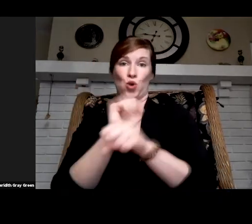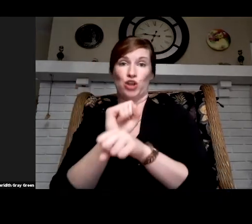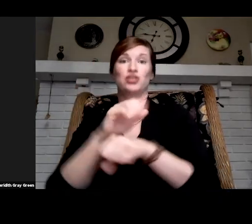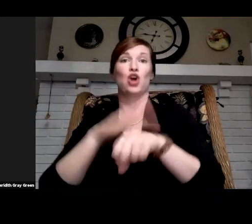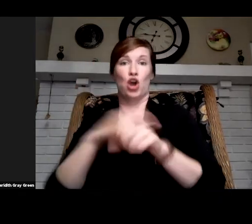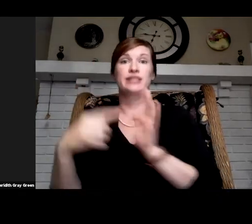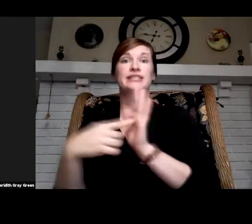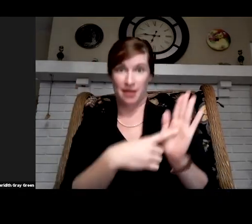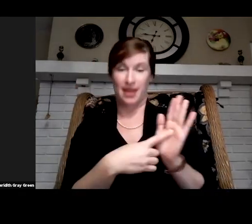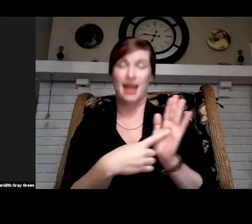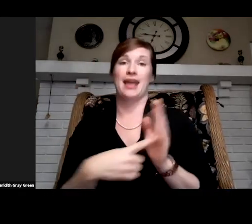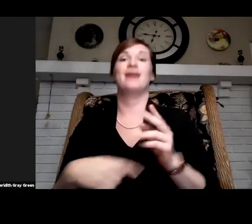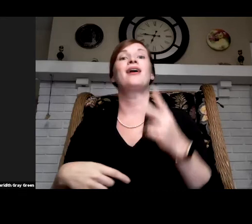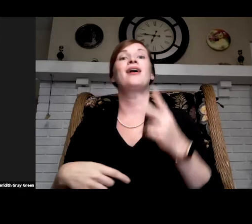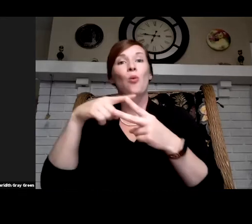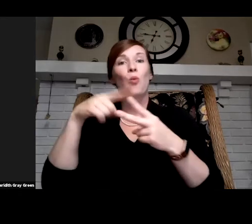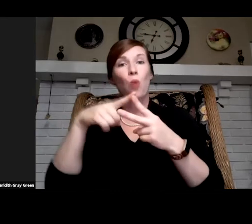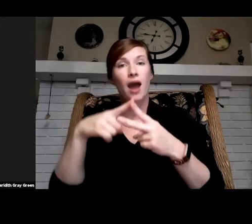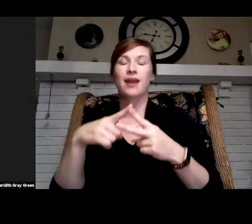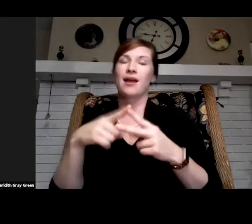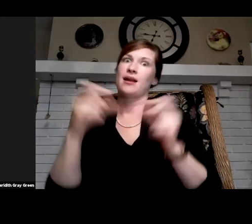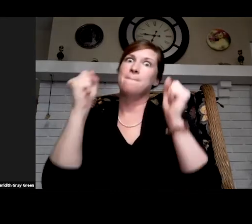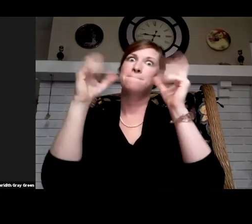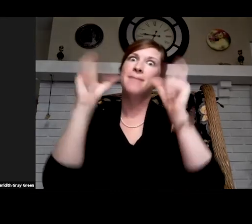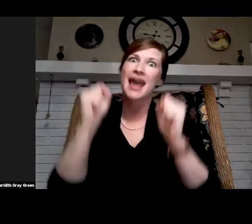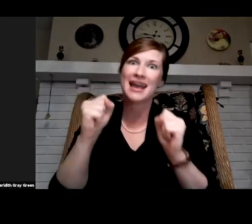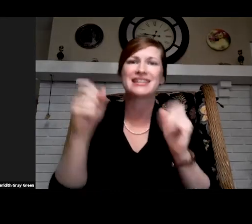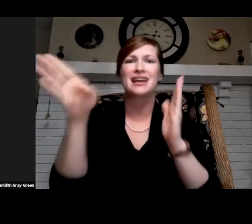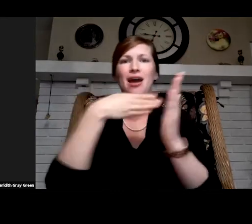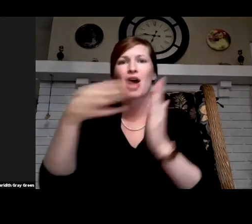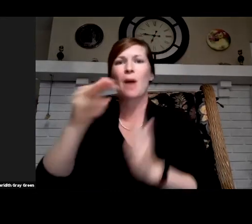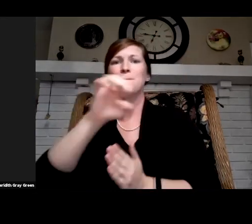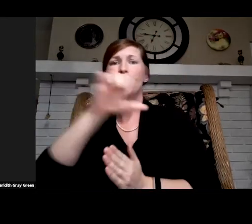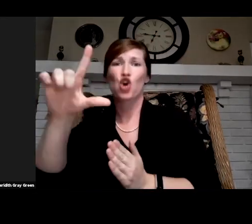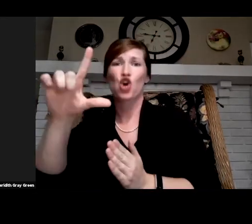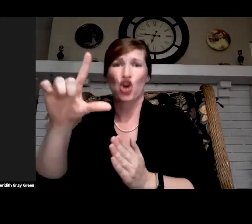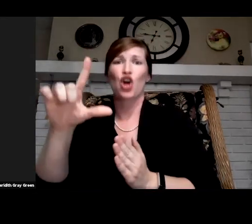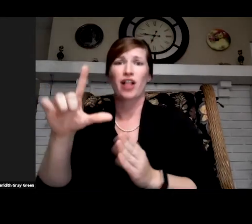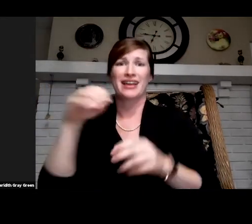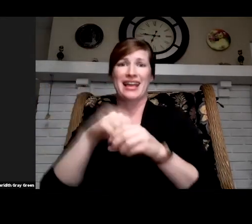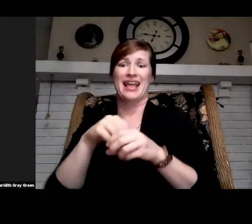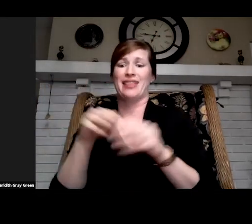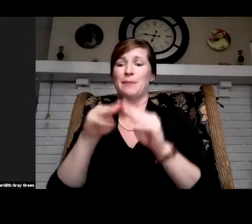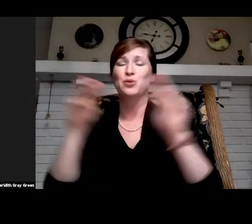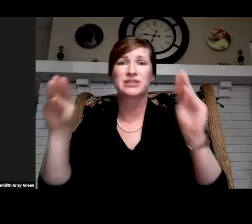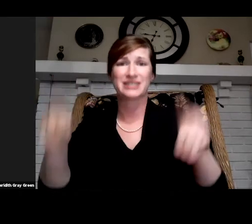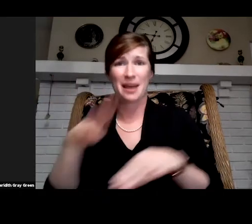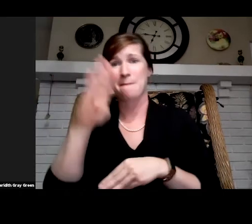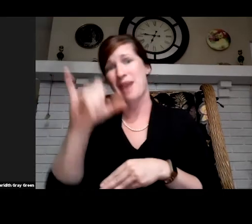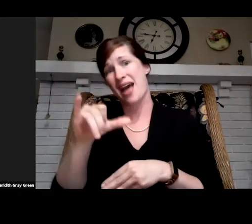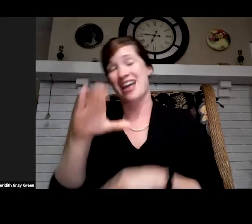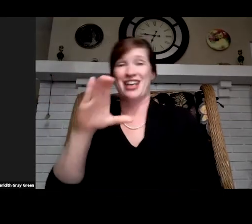There is an exception to that. There are two pieces we'll be looking at that are actually on display right now. One